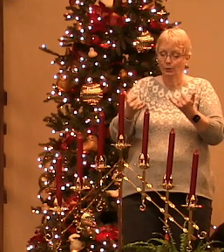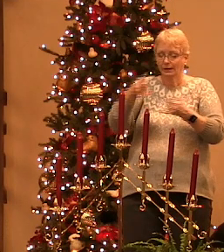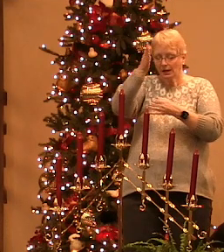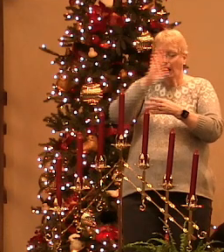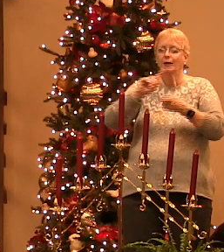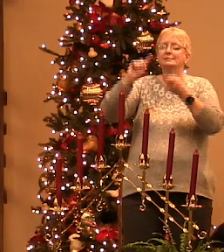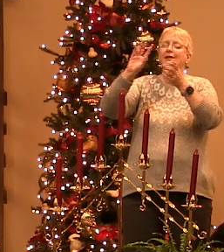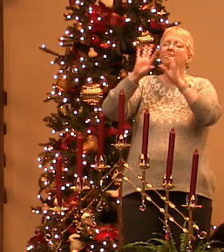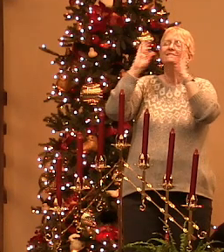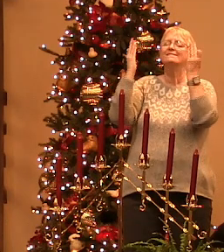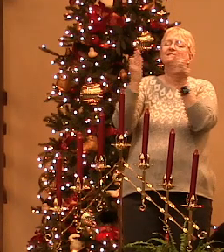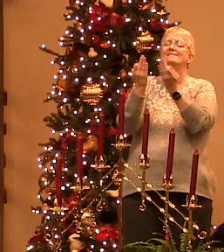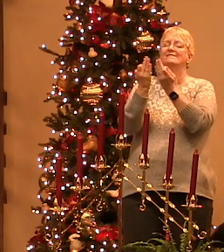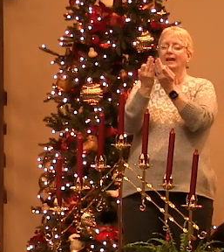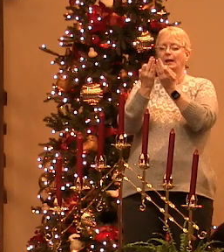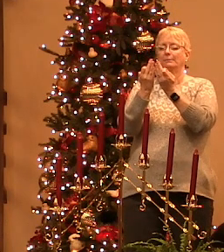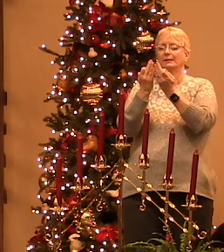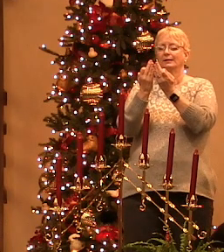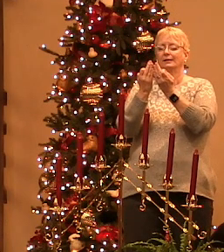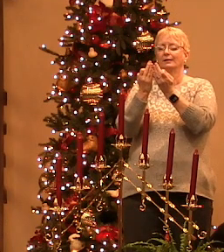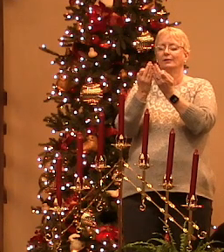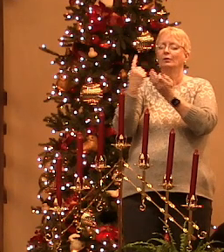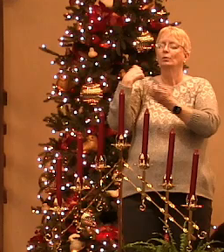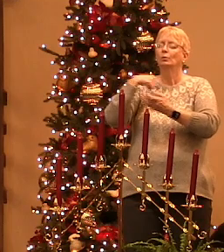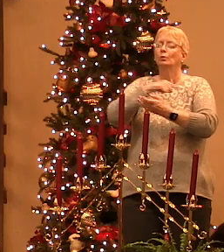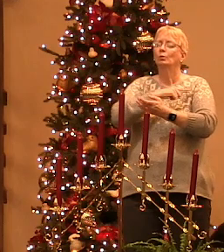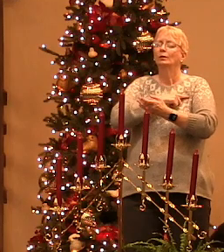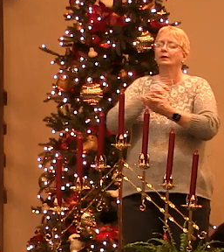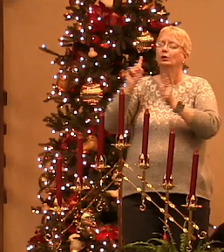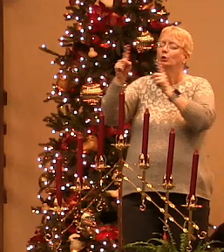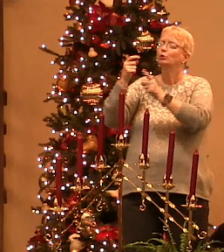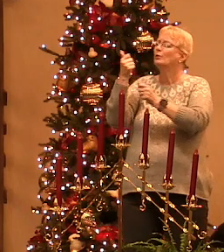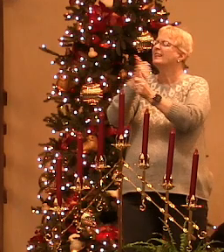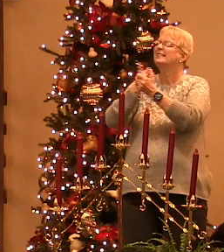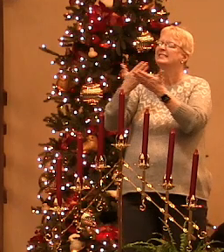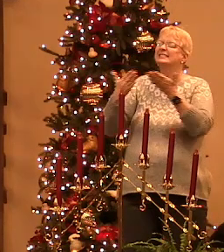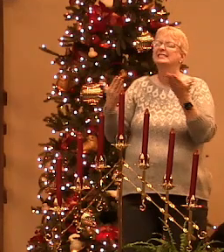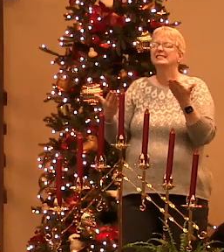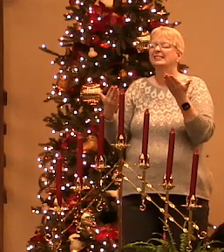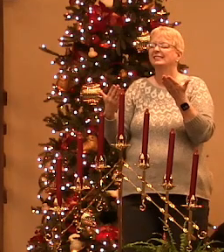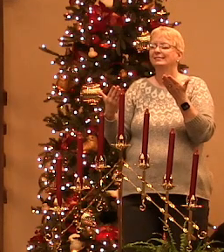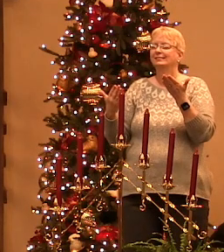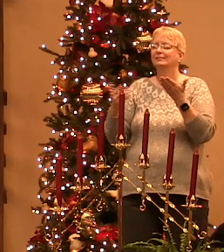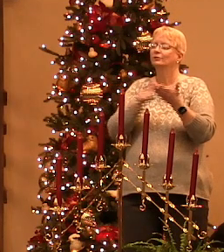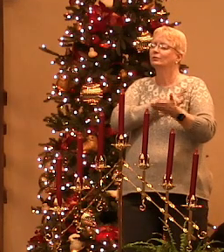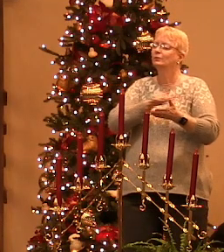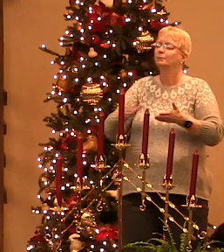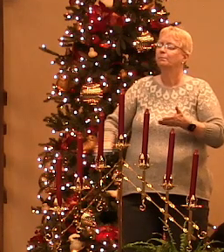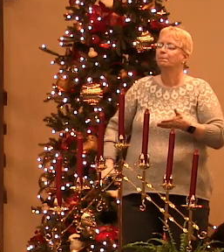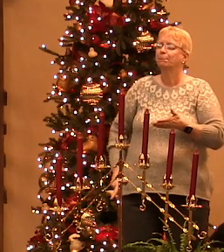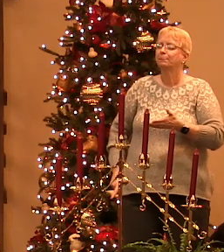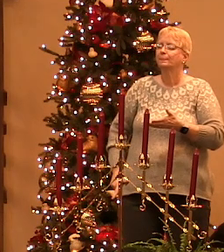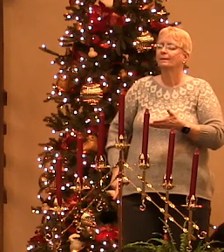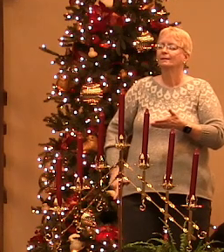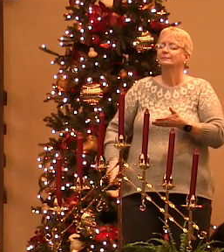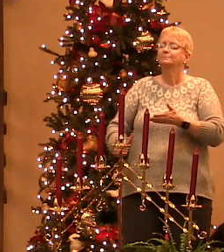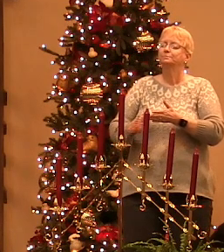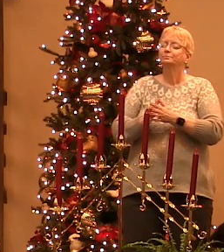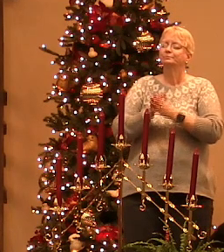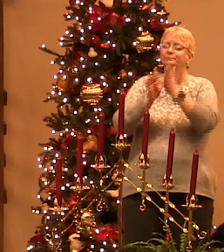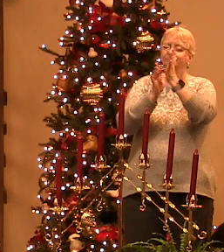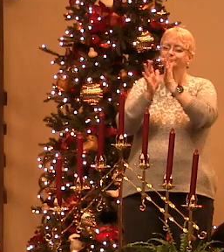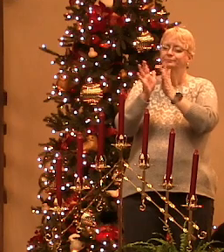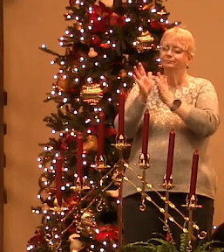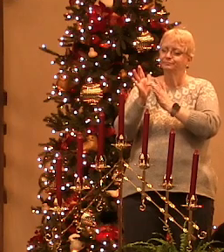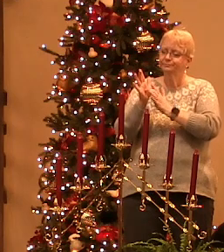of God. We are declared righteous. We can come to you because of the blood spilt for us on the cross. And Jesus, you